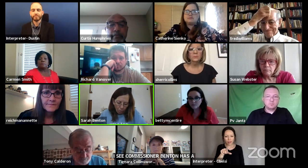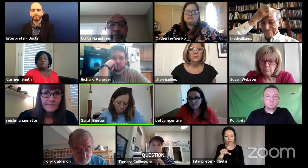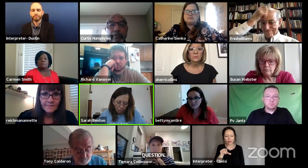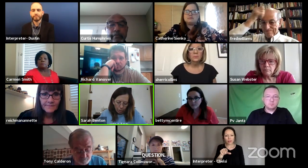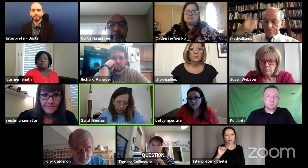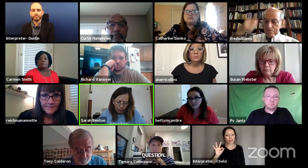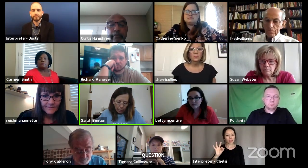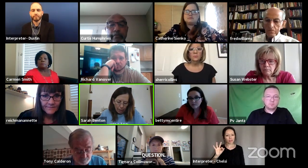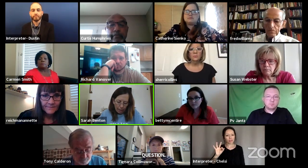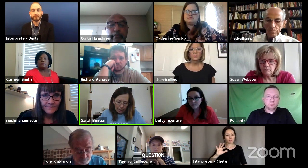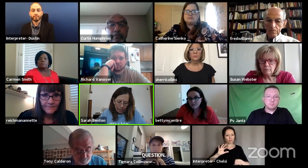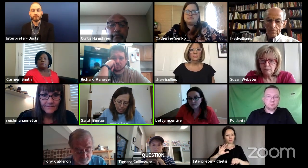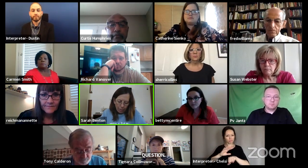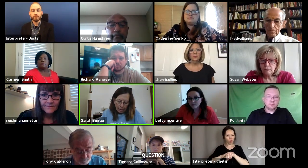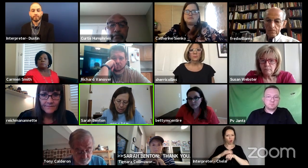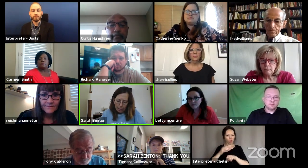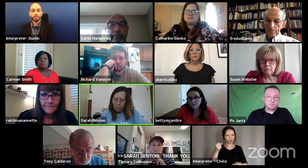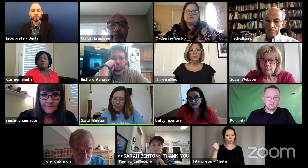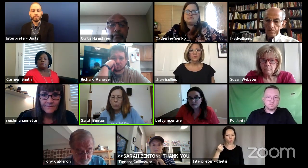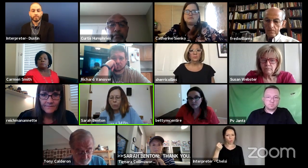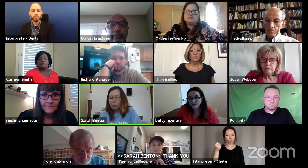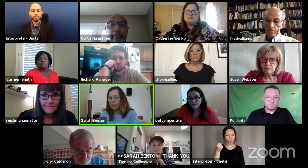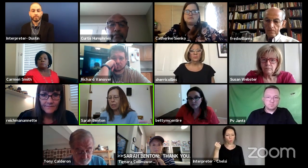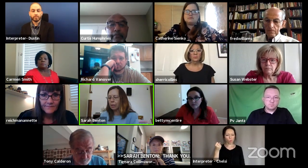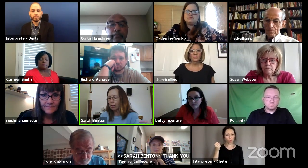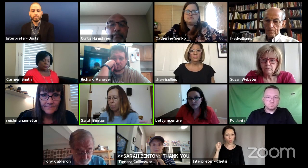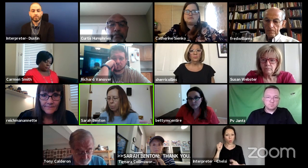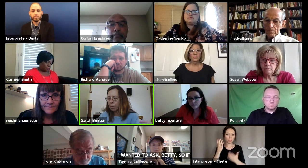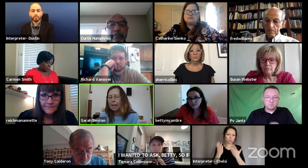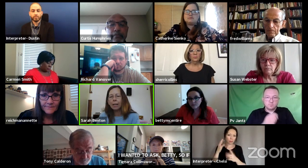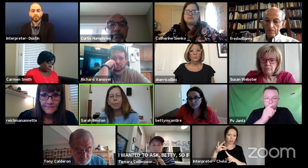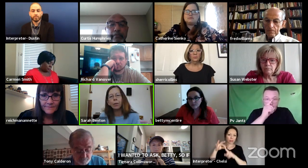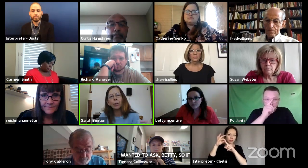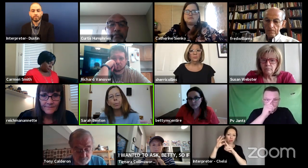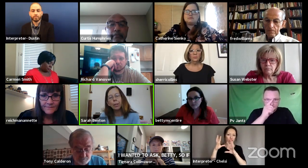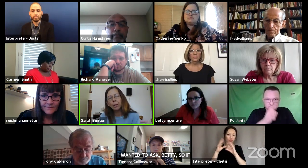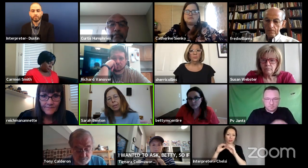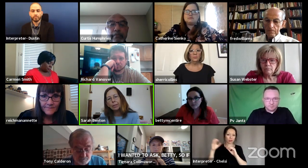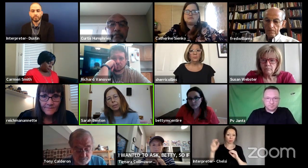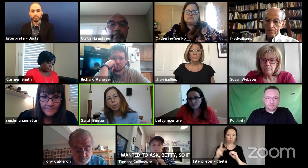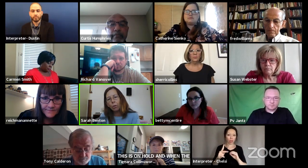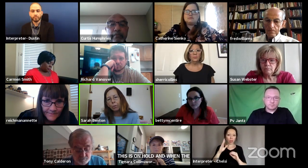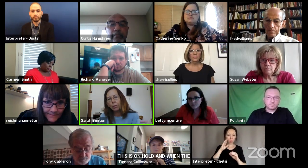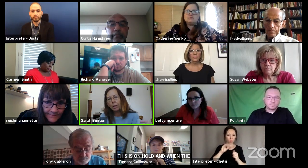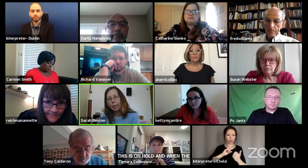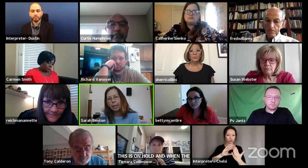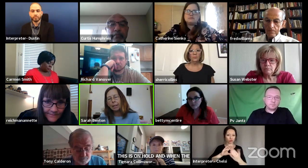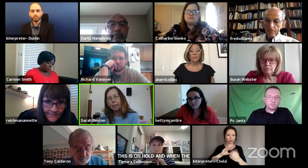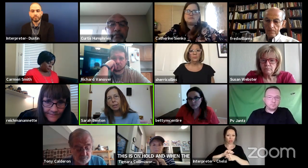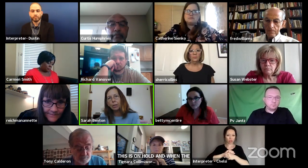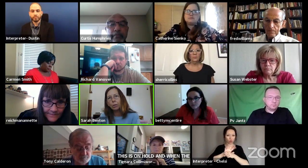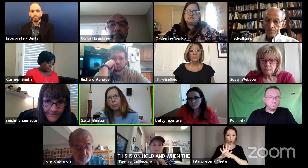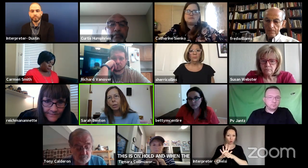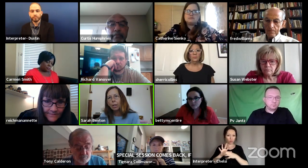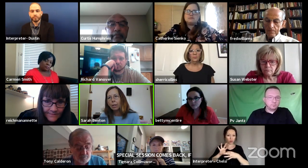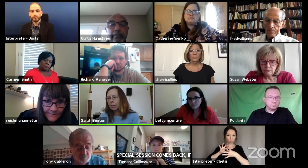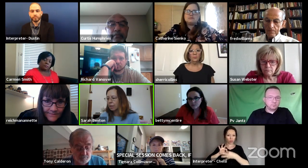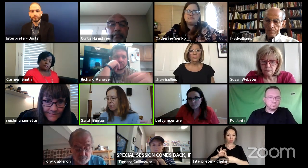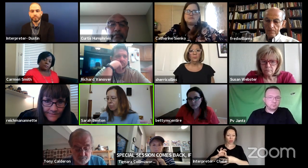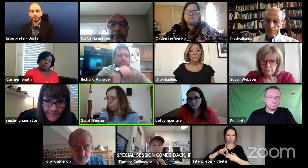on hold and when the special session comes back, if they're going to be addressing COVID-related